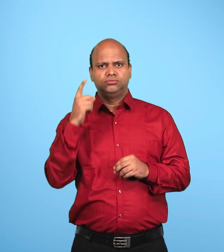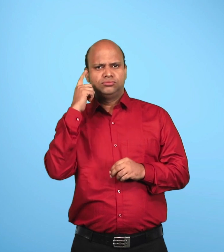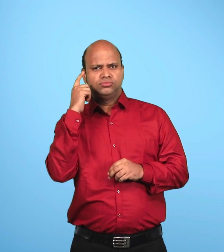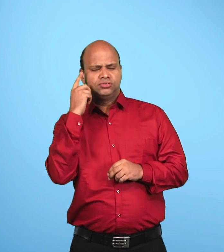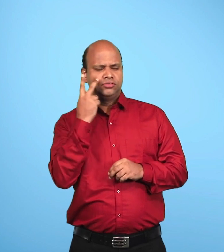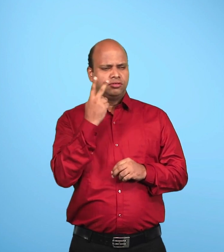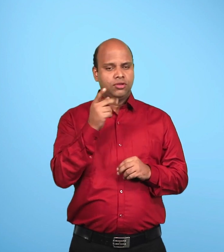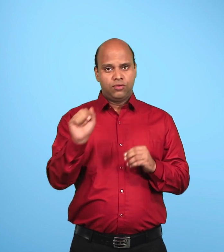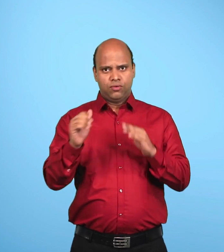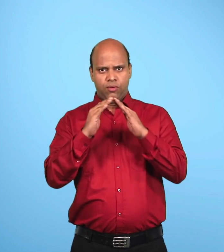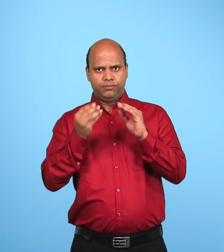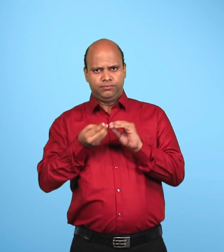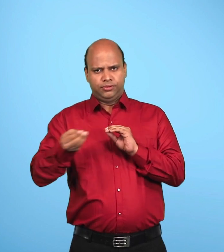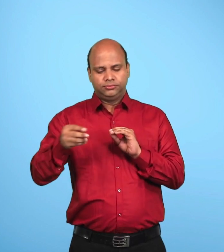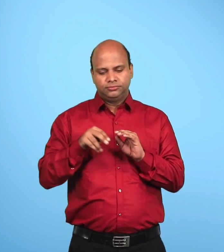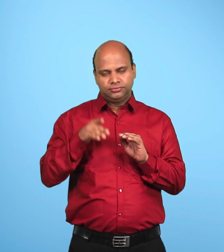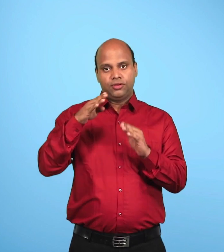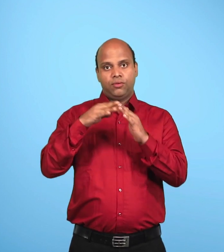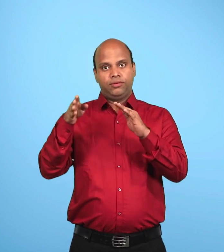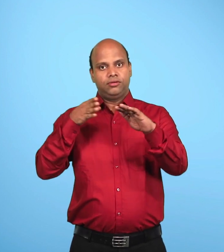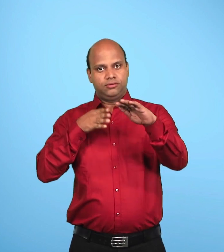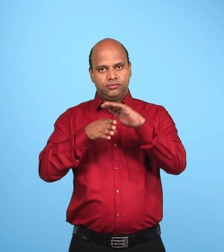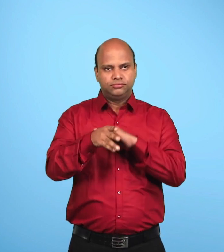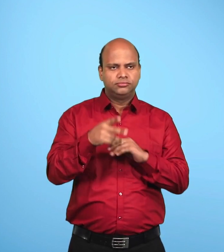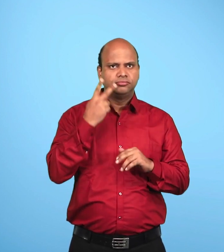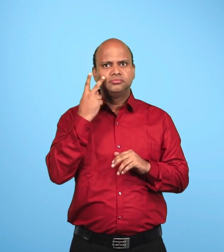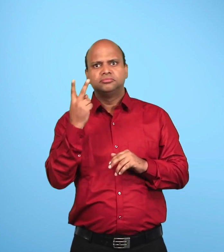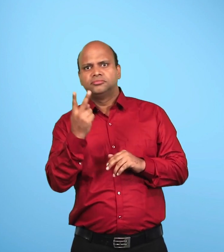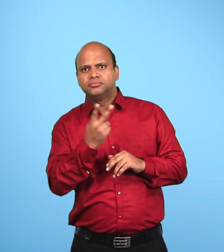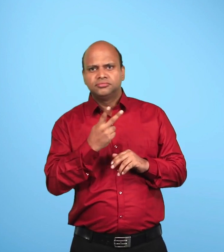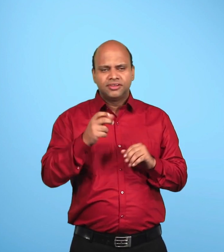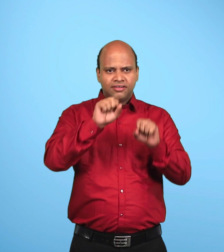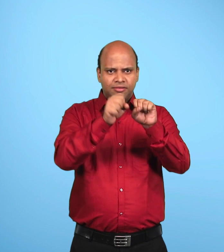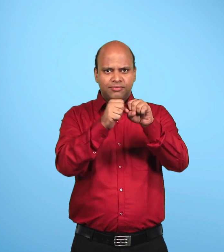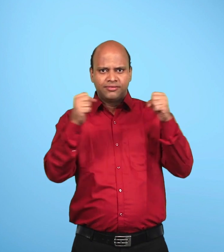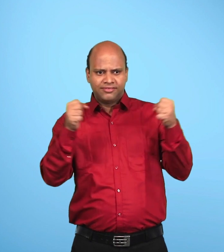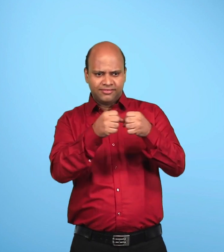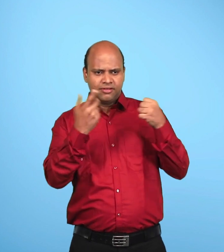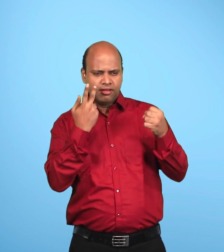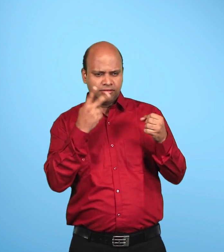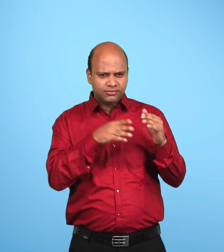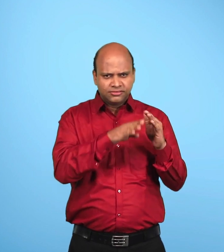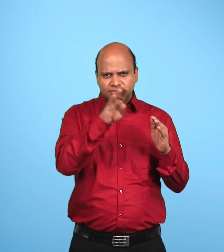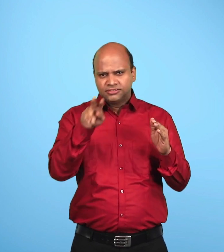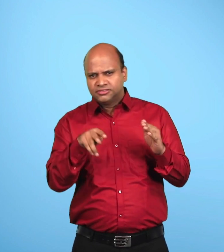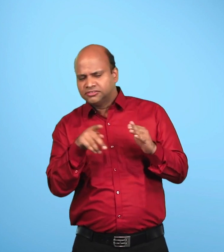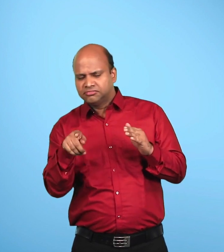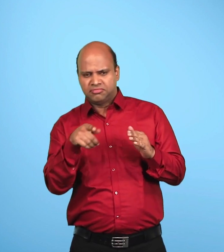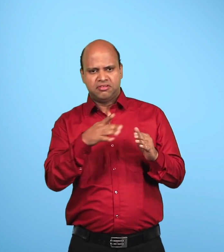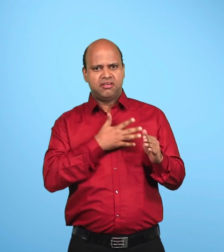Bujo thought of places near his home. Inside the house, he tried the cupboards. He